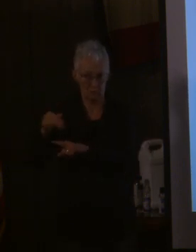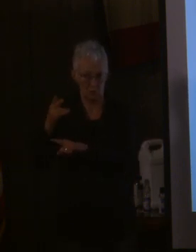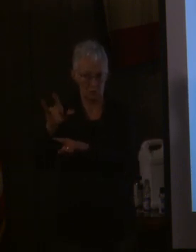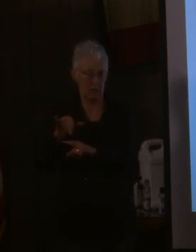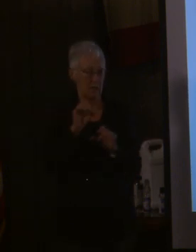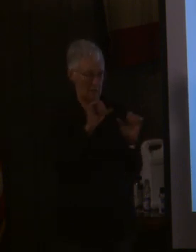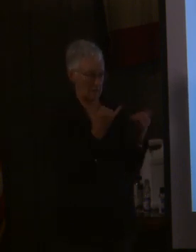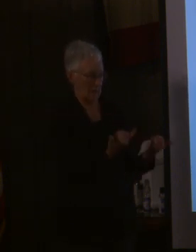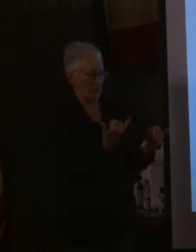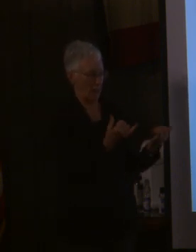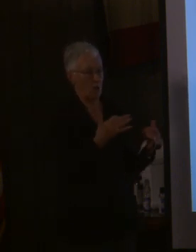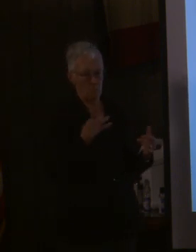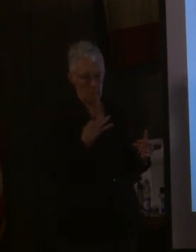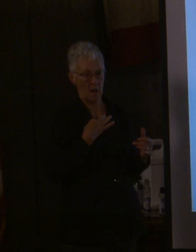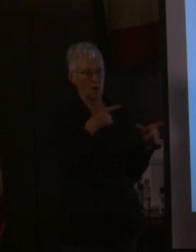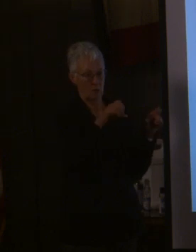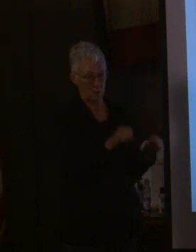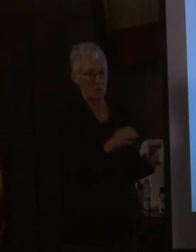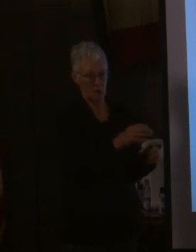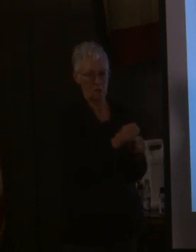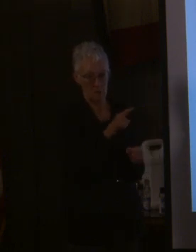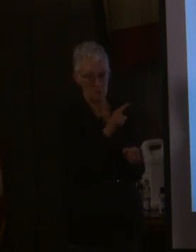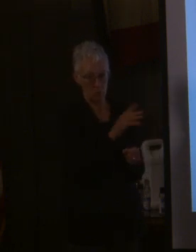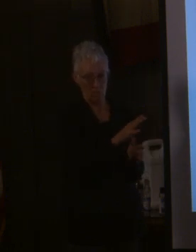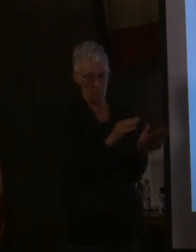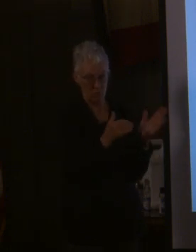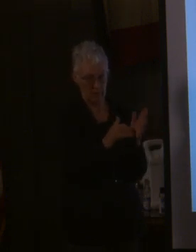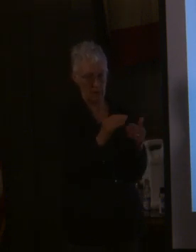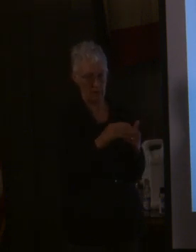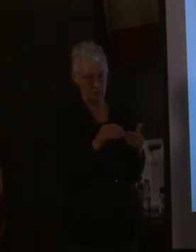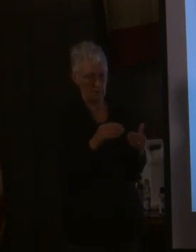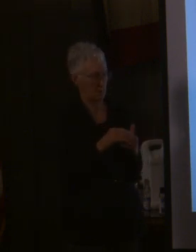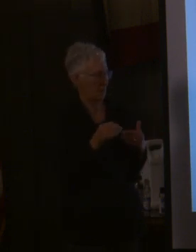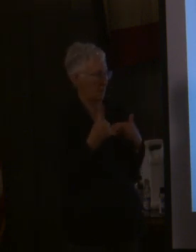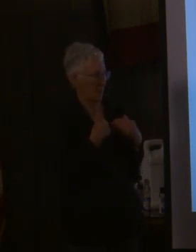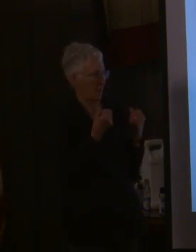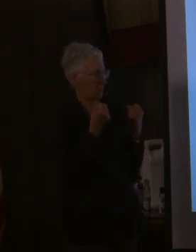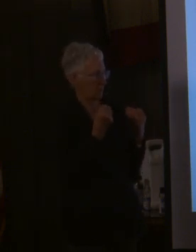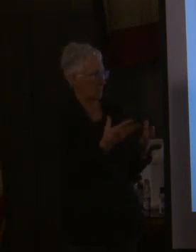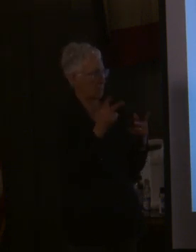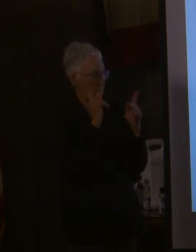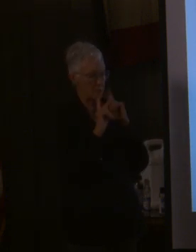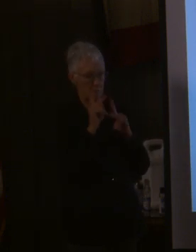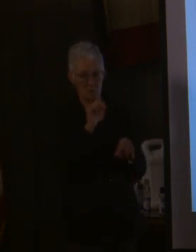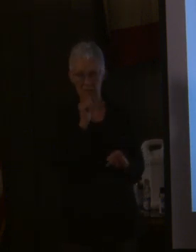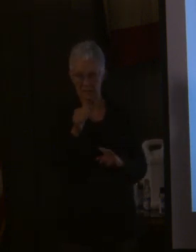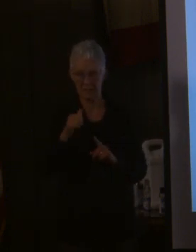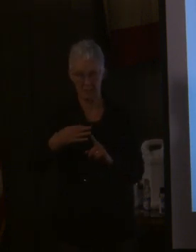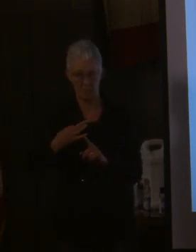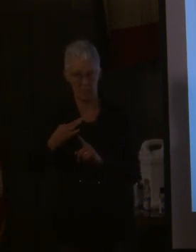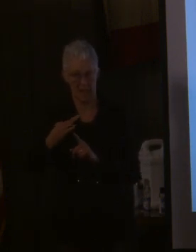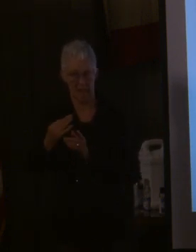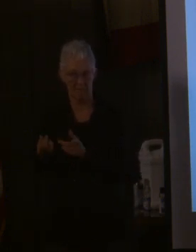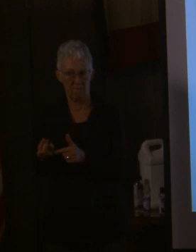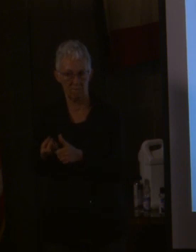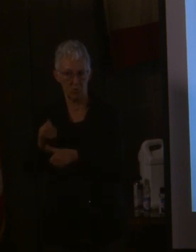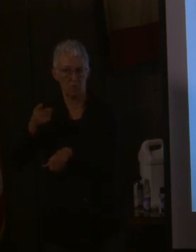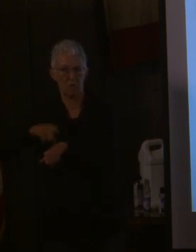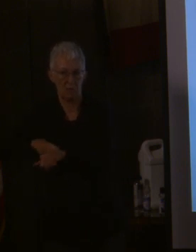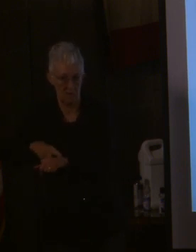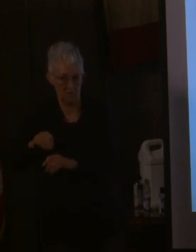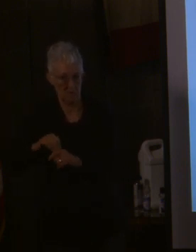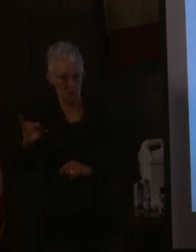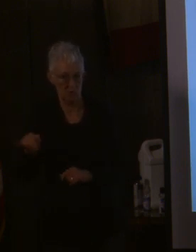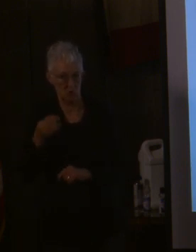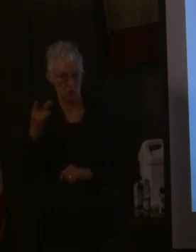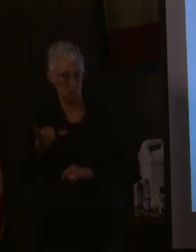again, please get the word out to folks that can apply. We heard a lot of folks that they did not apply first time around, that their restaurants and so